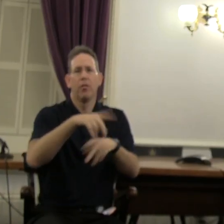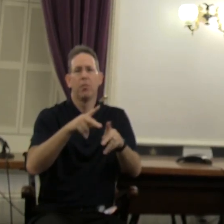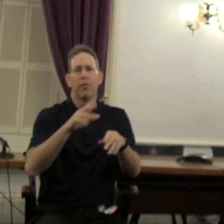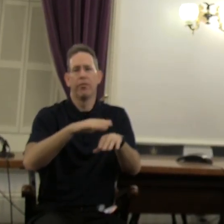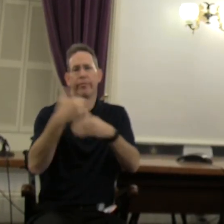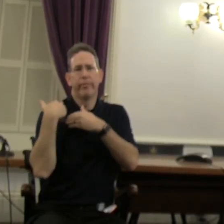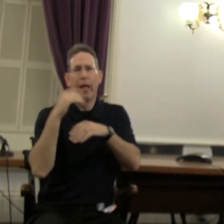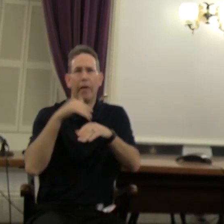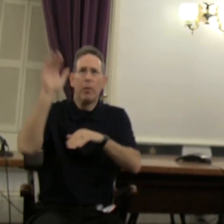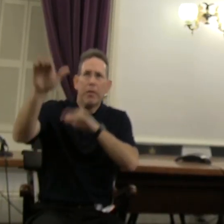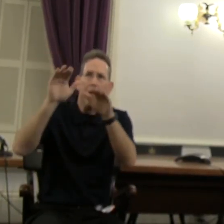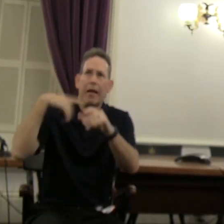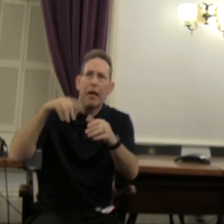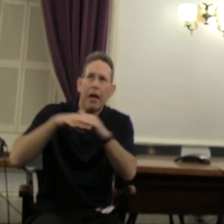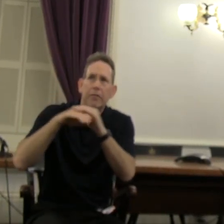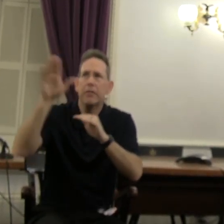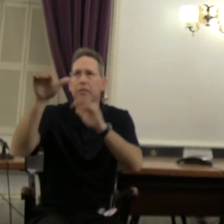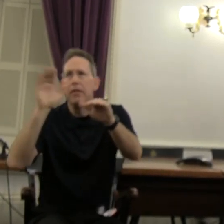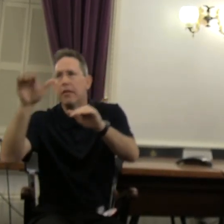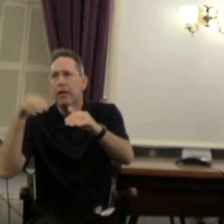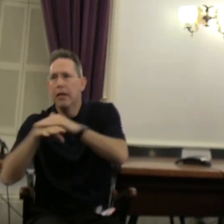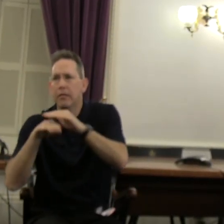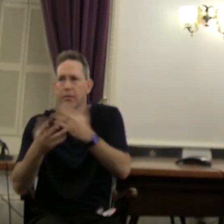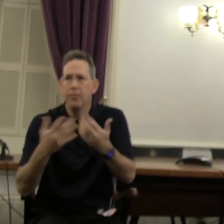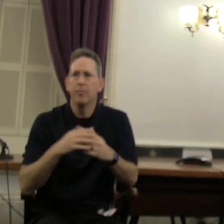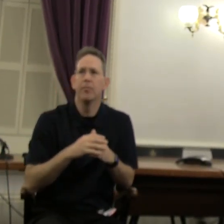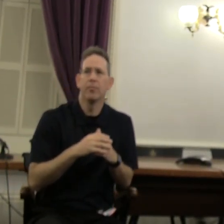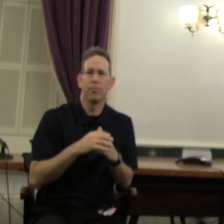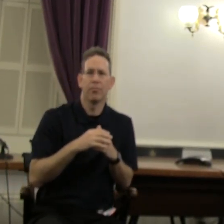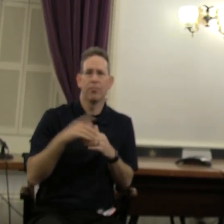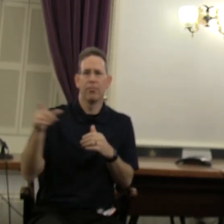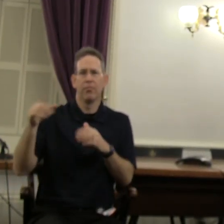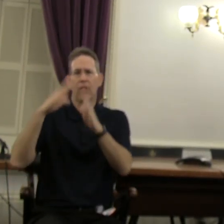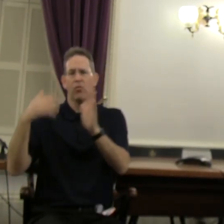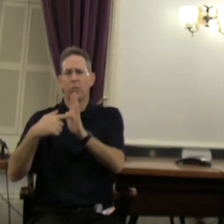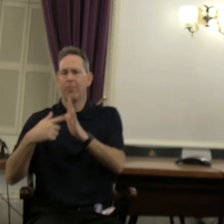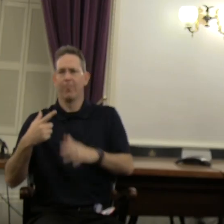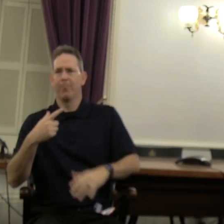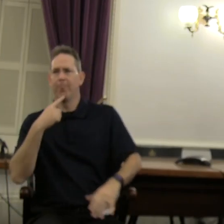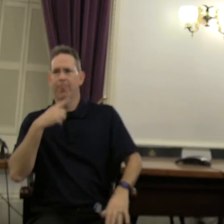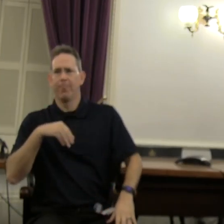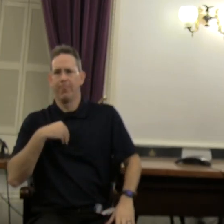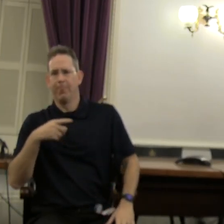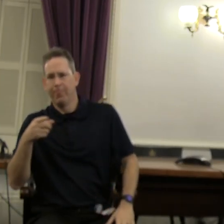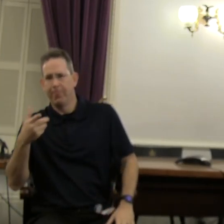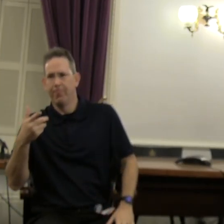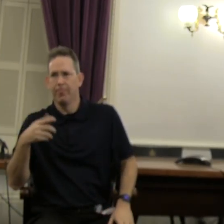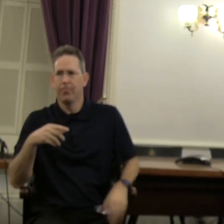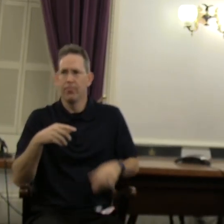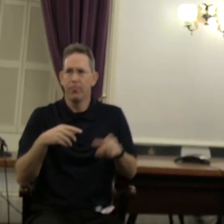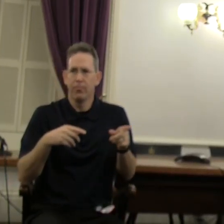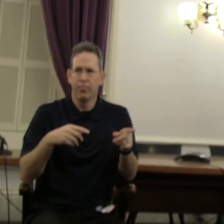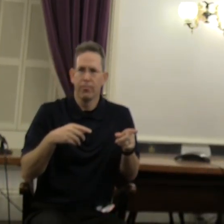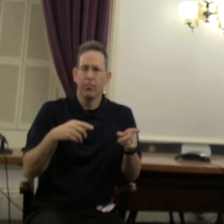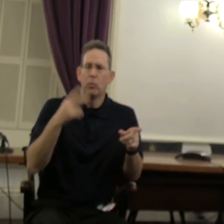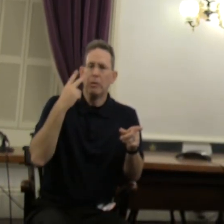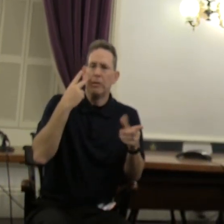like restaurants to accommodate. It kind of put the burden more on someone with a disability to make the point that they had not provided